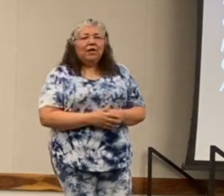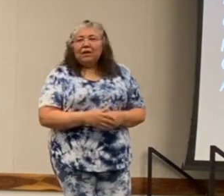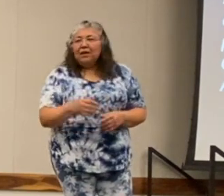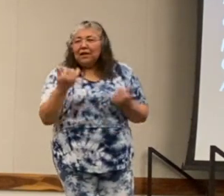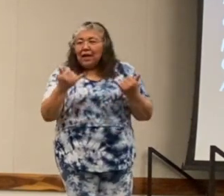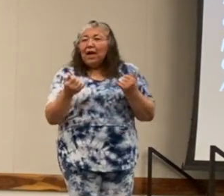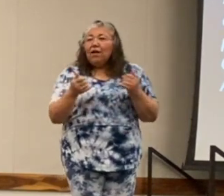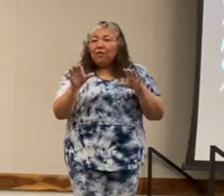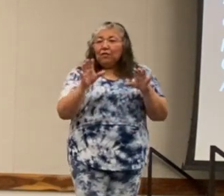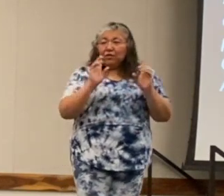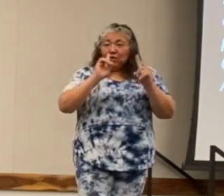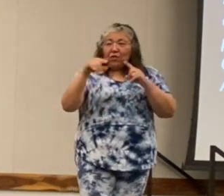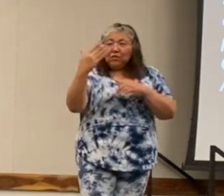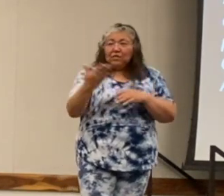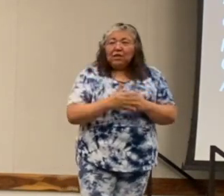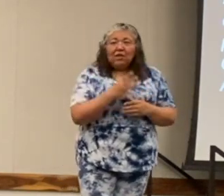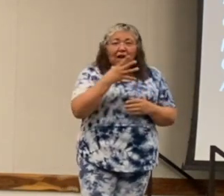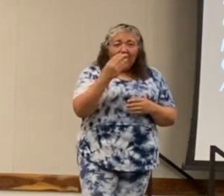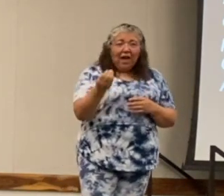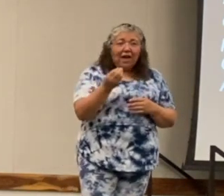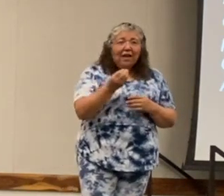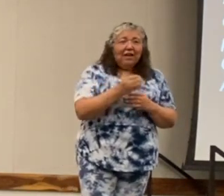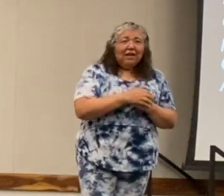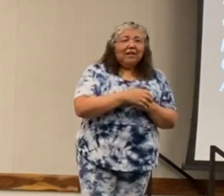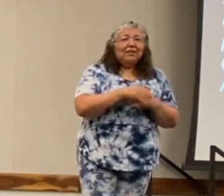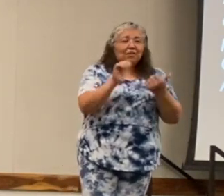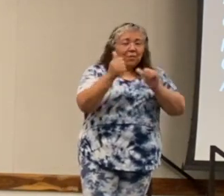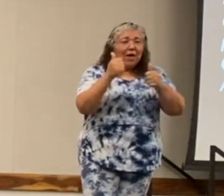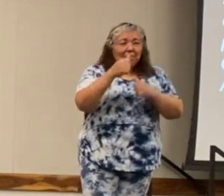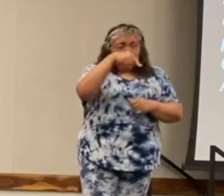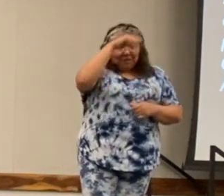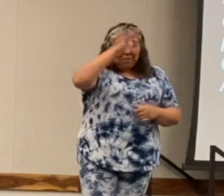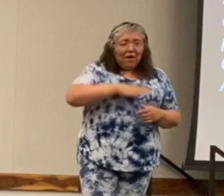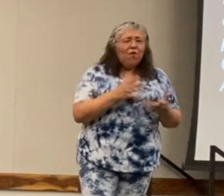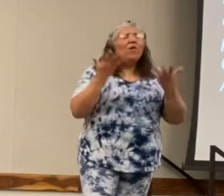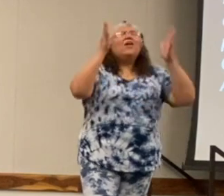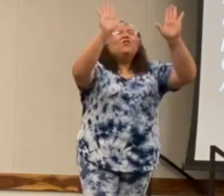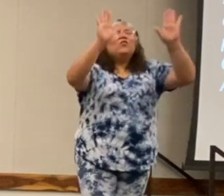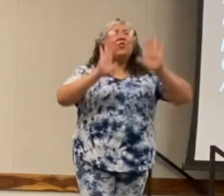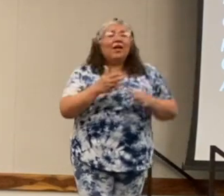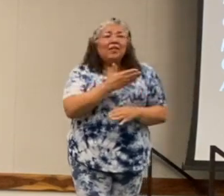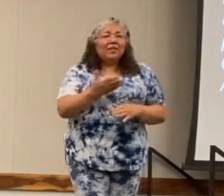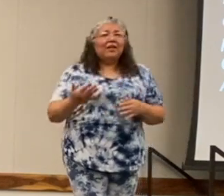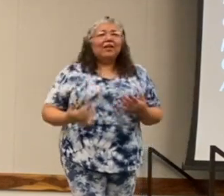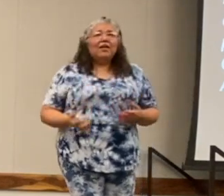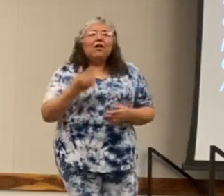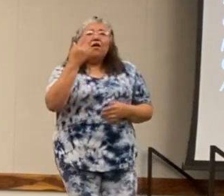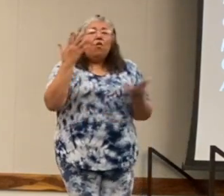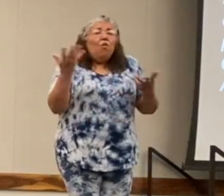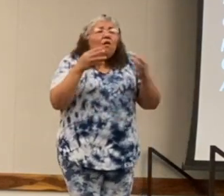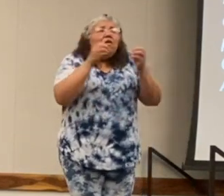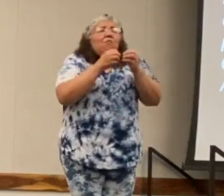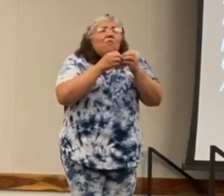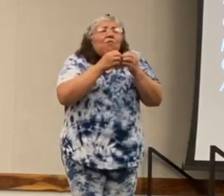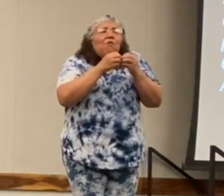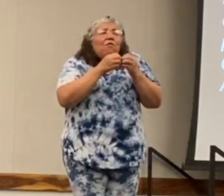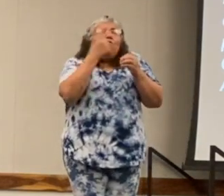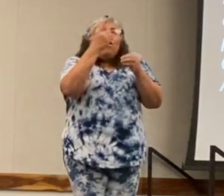there, right? Baptized the dude. What a great thing, right? One more to heaven. Let's